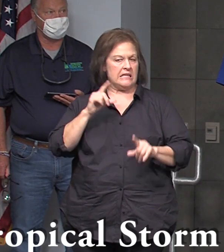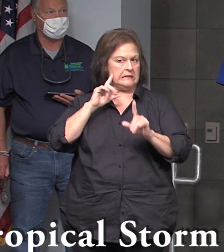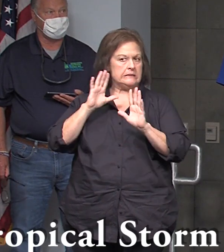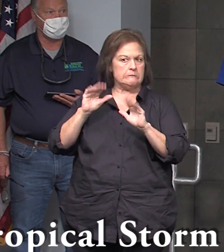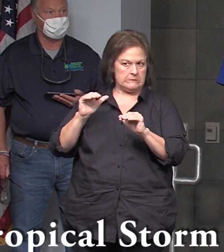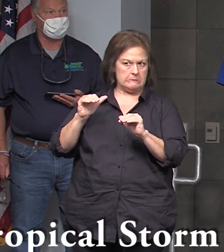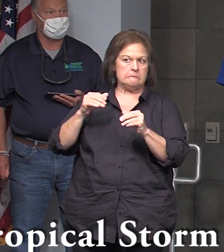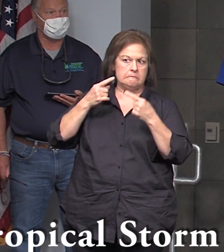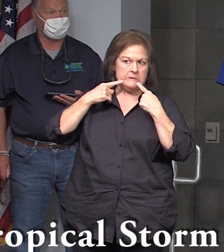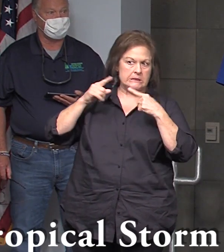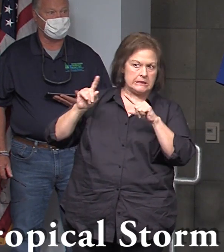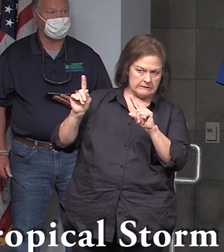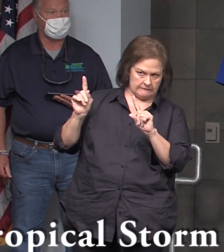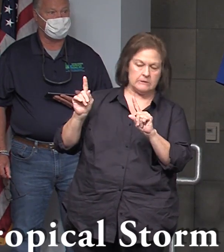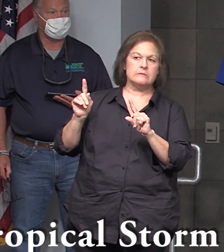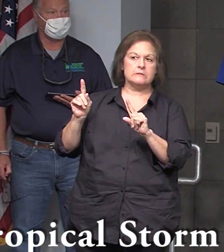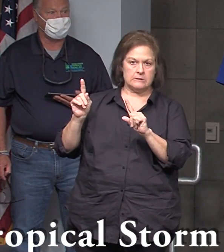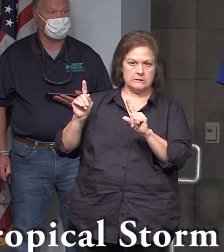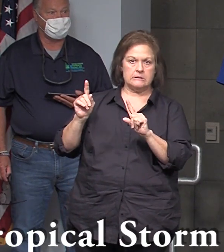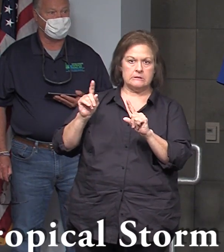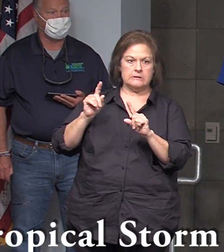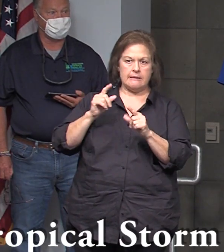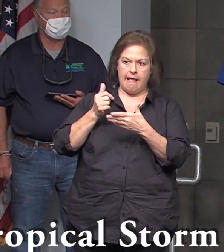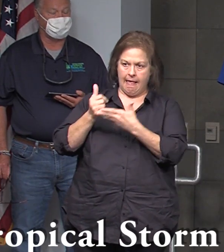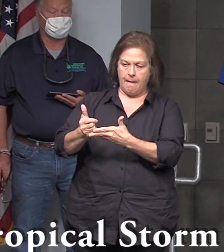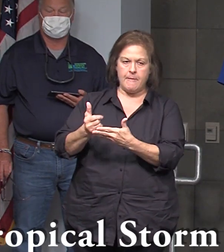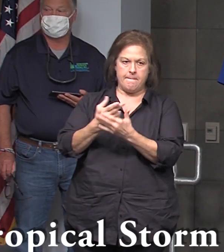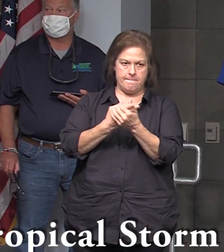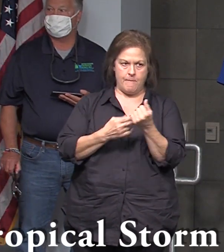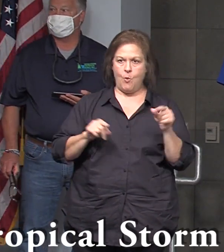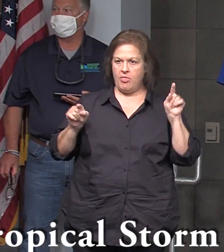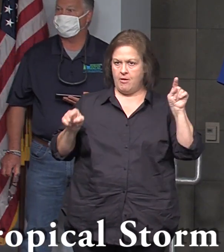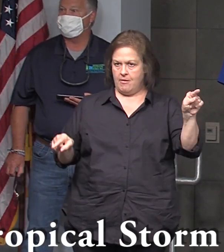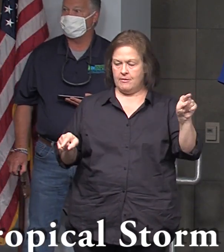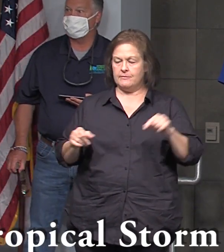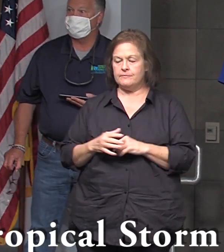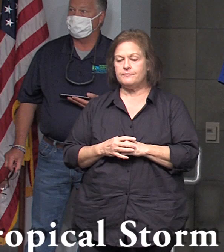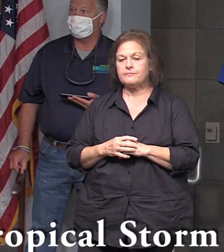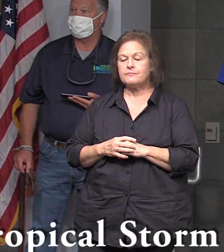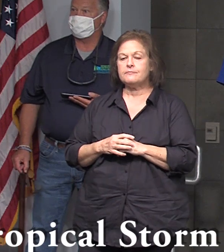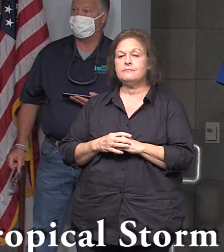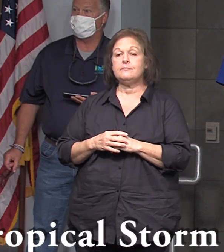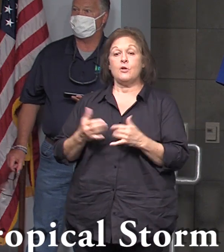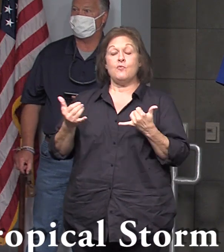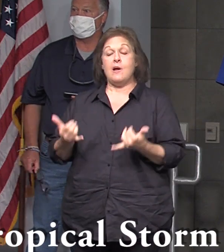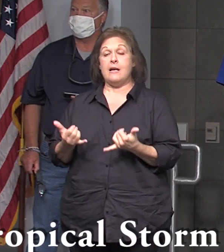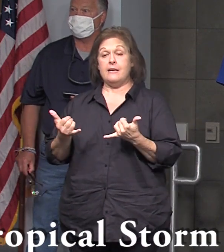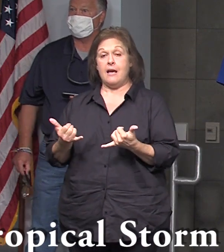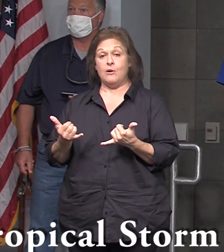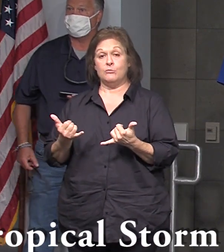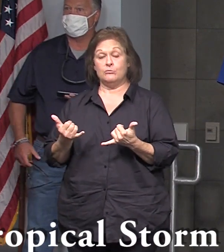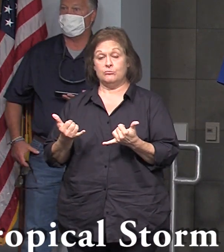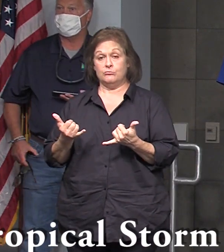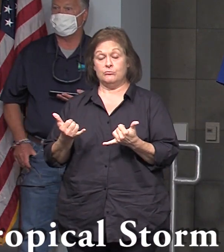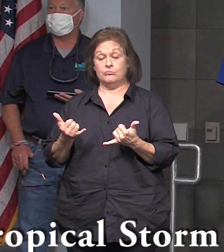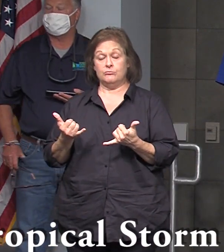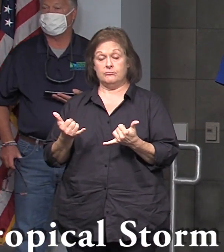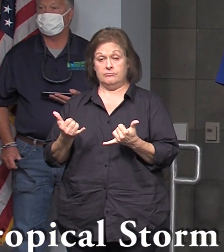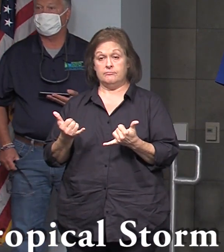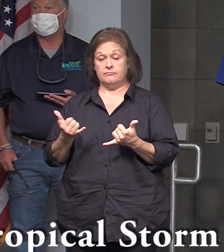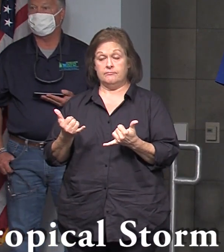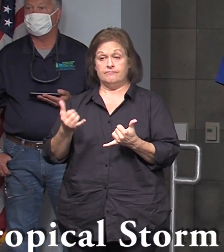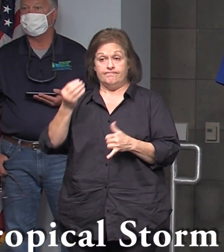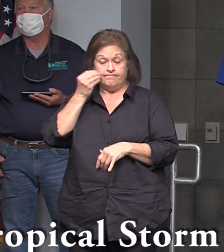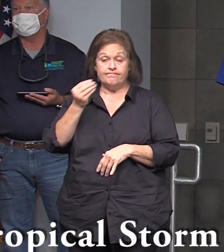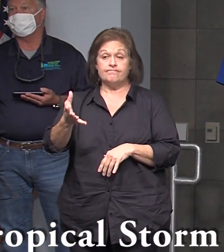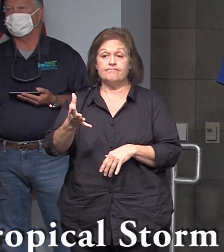problems or roadblocks at this time. The most important thing to do at this moment in time, I've said it before and I'm going to